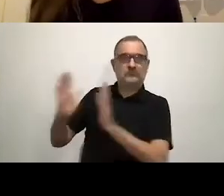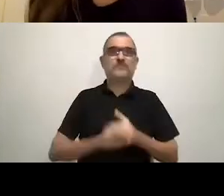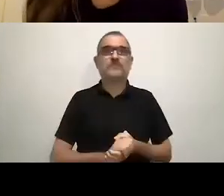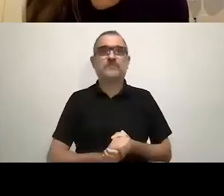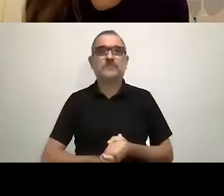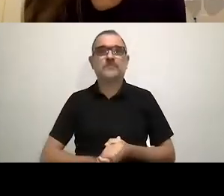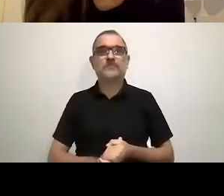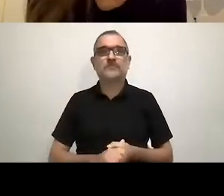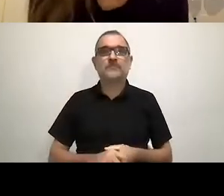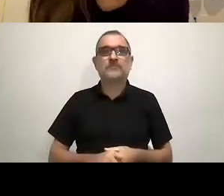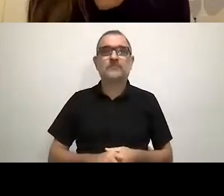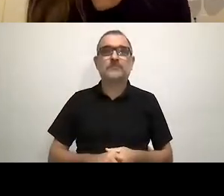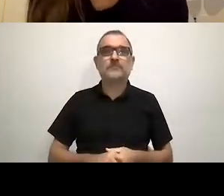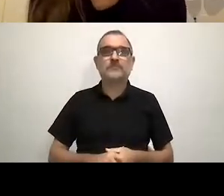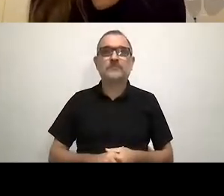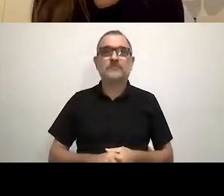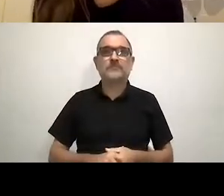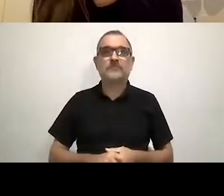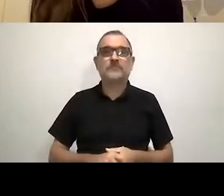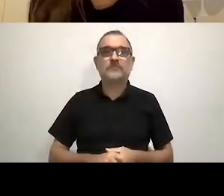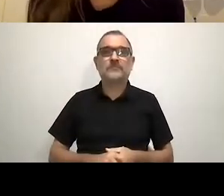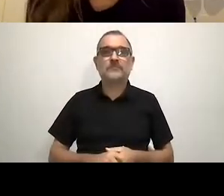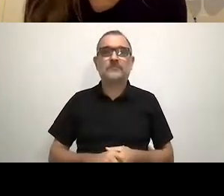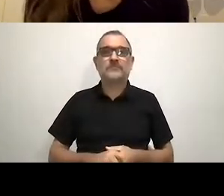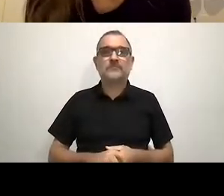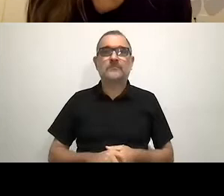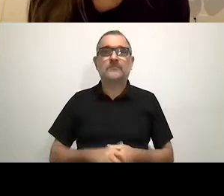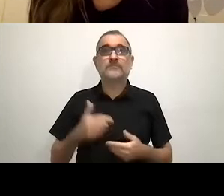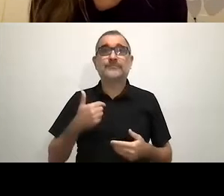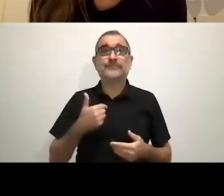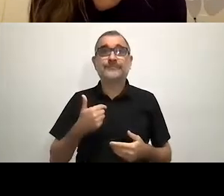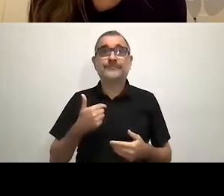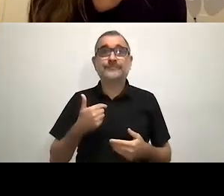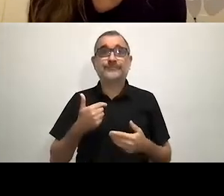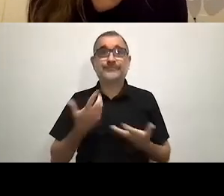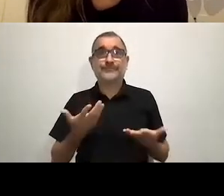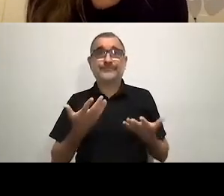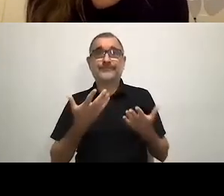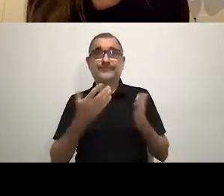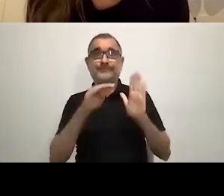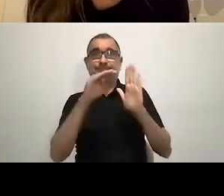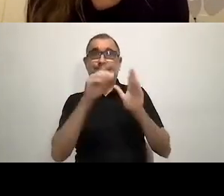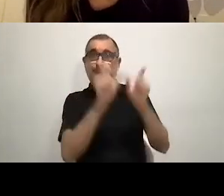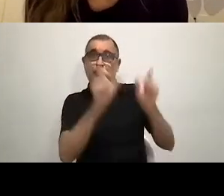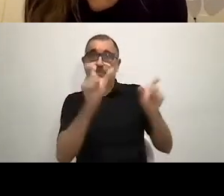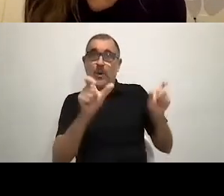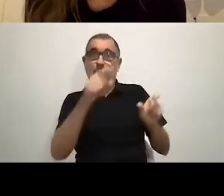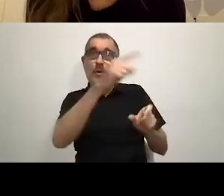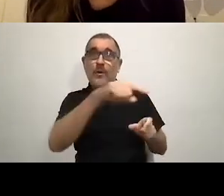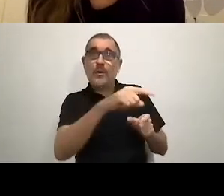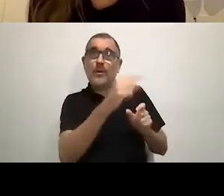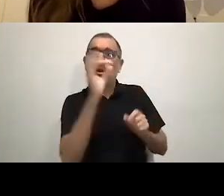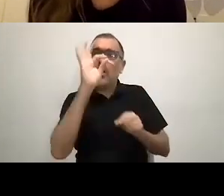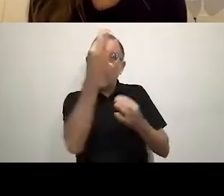So just to give you, I know a lot of people have been having questions about what to expect for